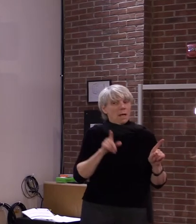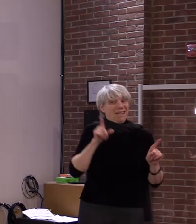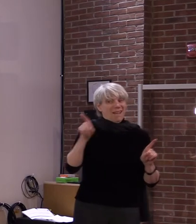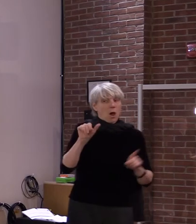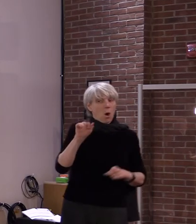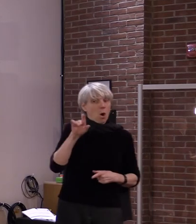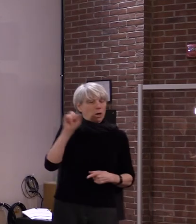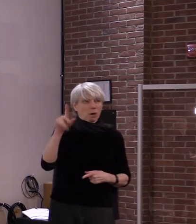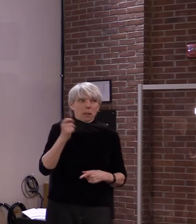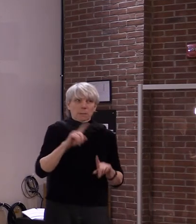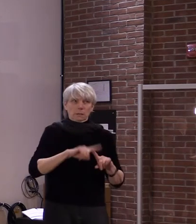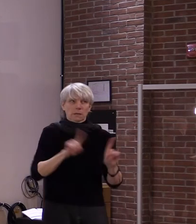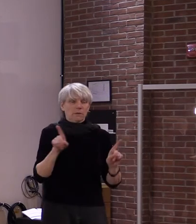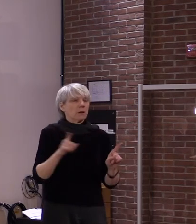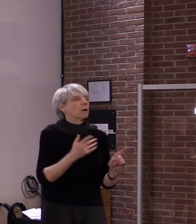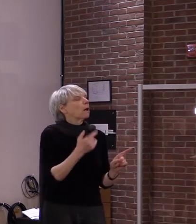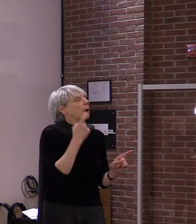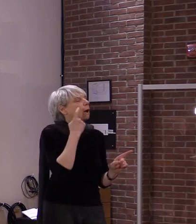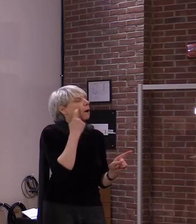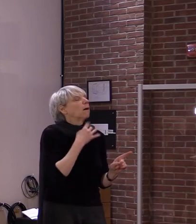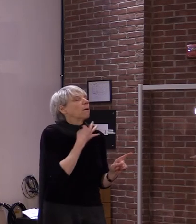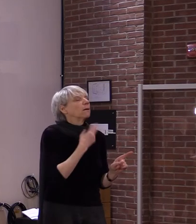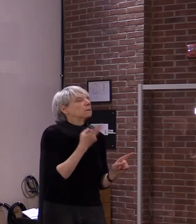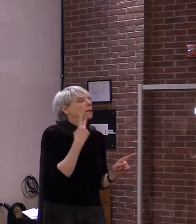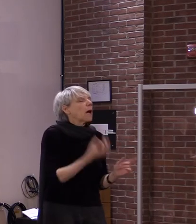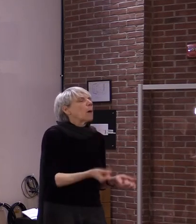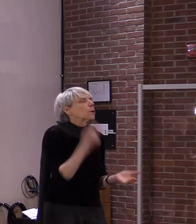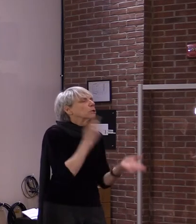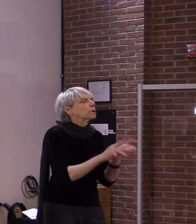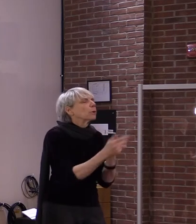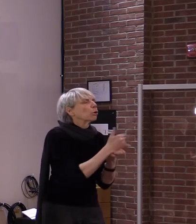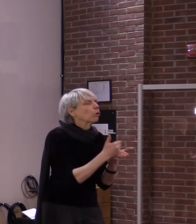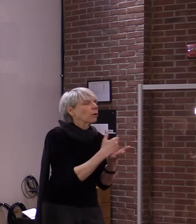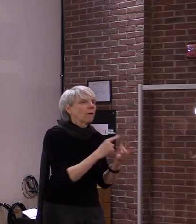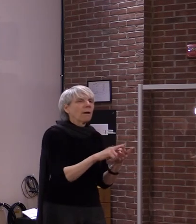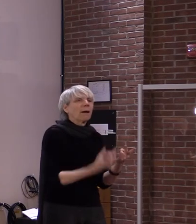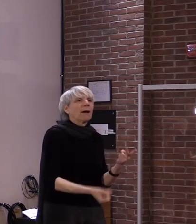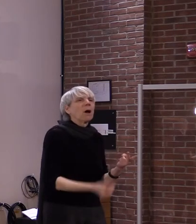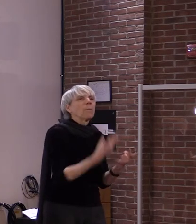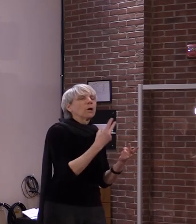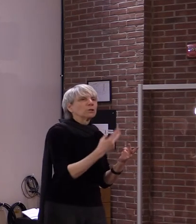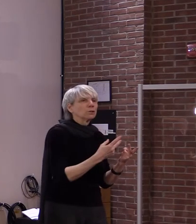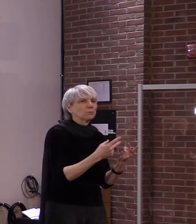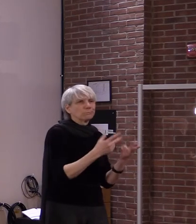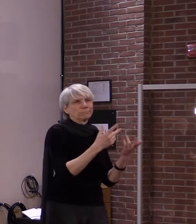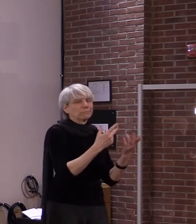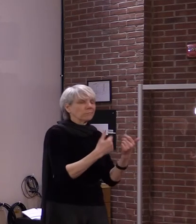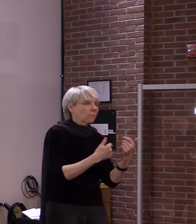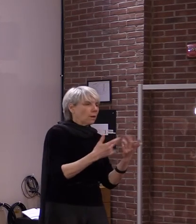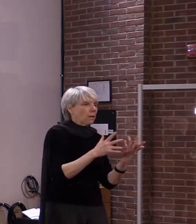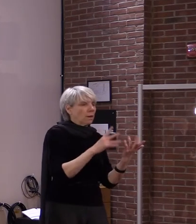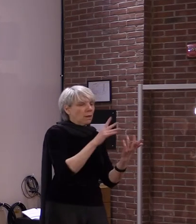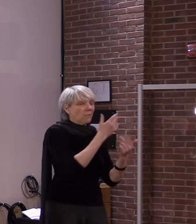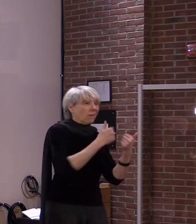salaries of people like the receptionist uh maybe an executive assistant and others i asked for